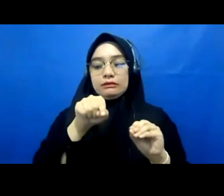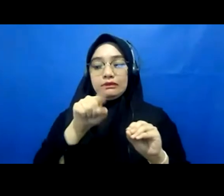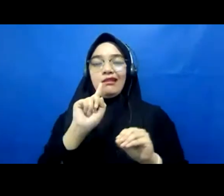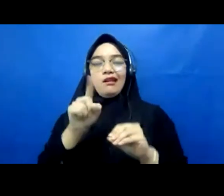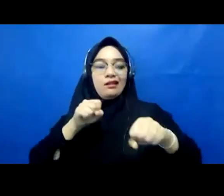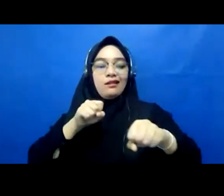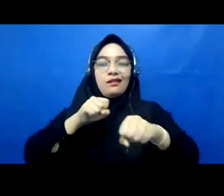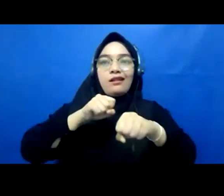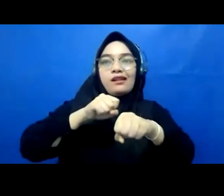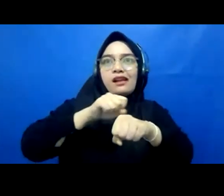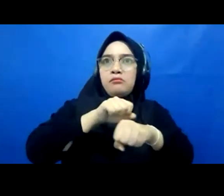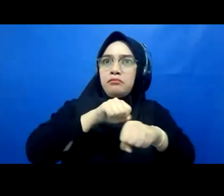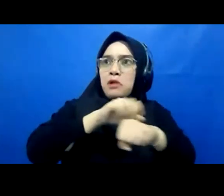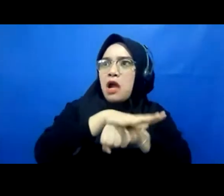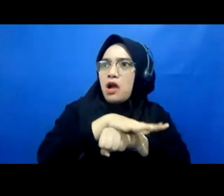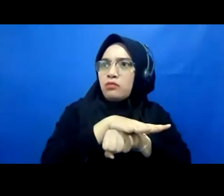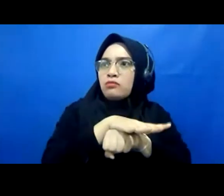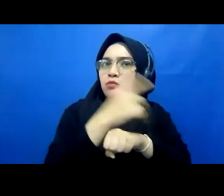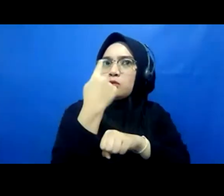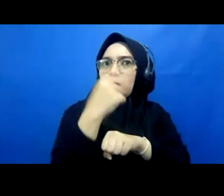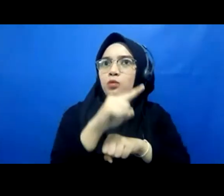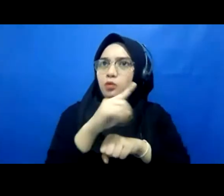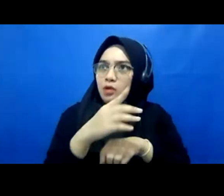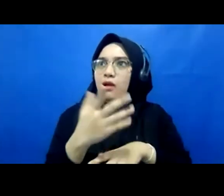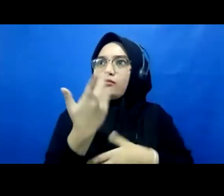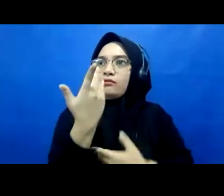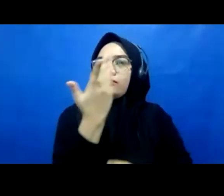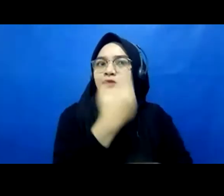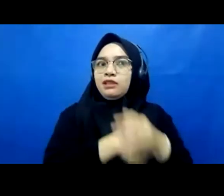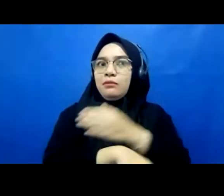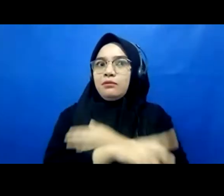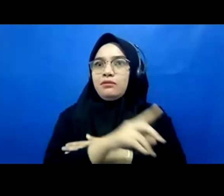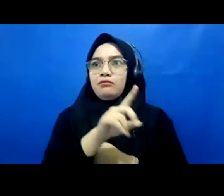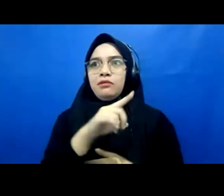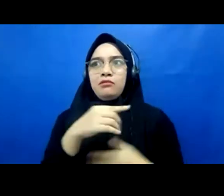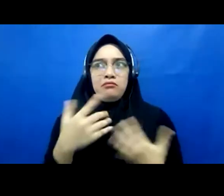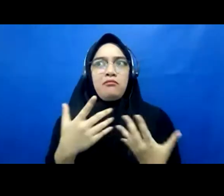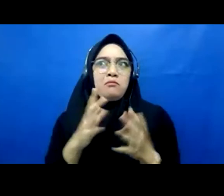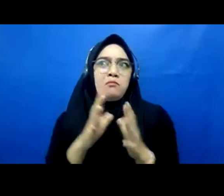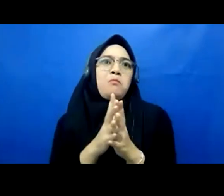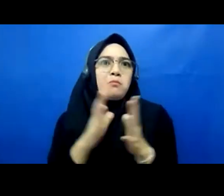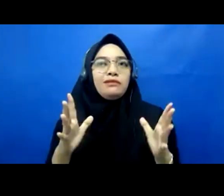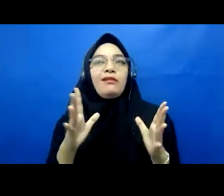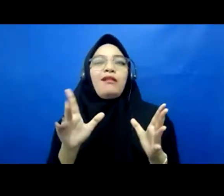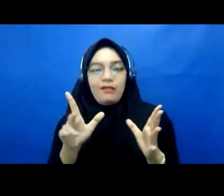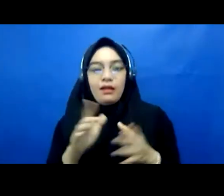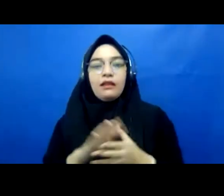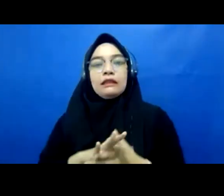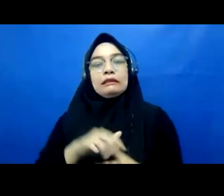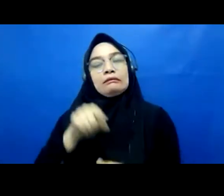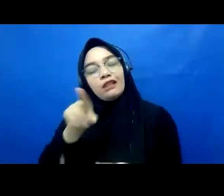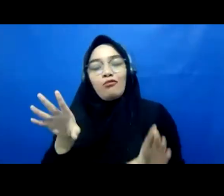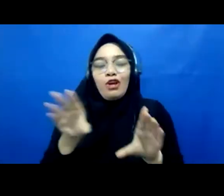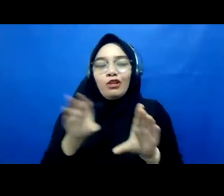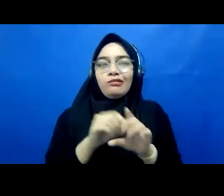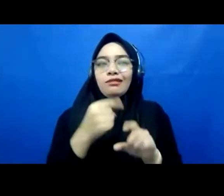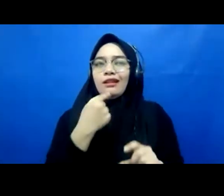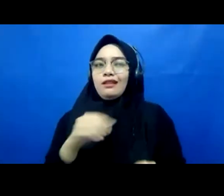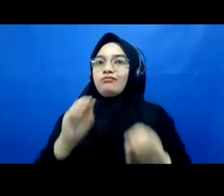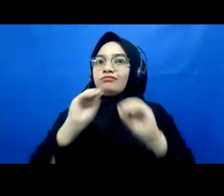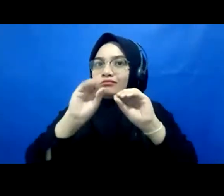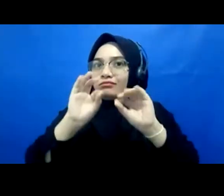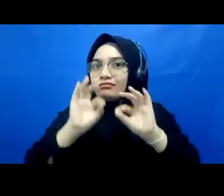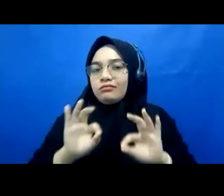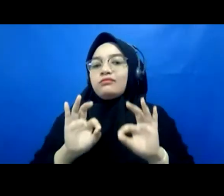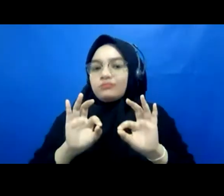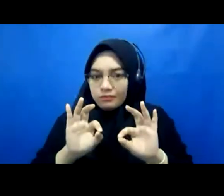community, 100% of our graduates move on to either sustainable paid employment or further education, having attained the